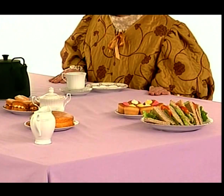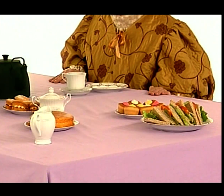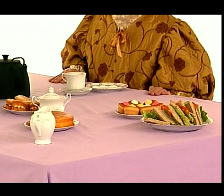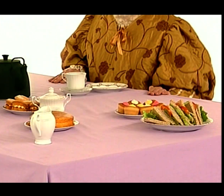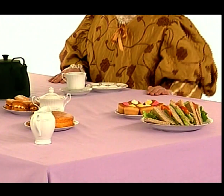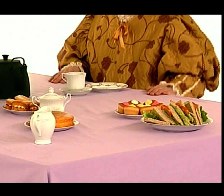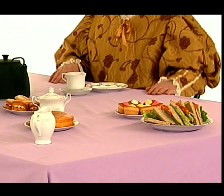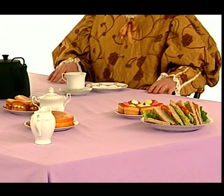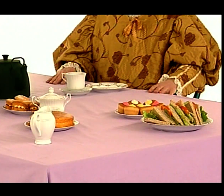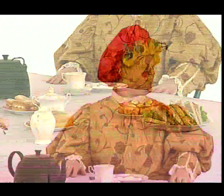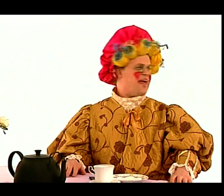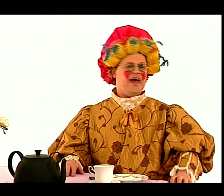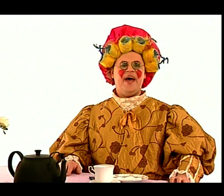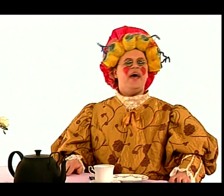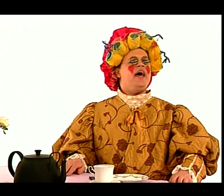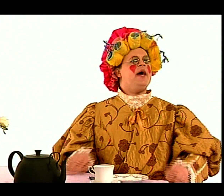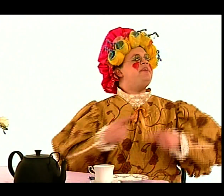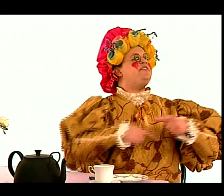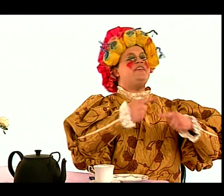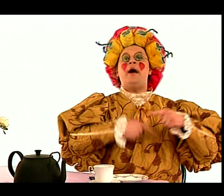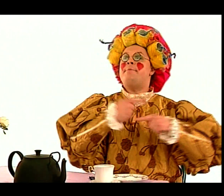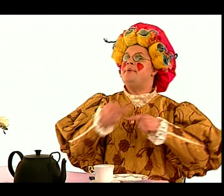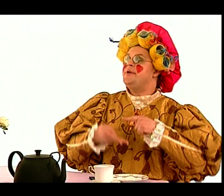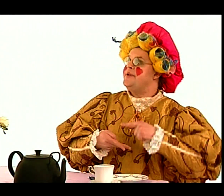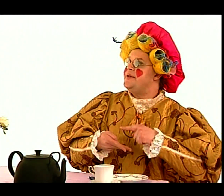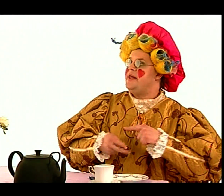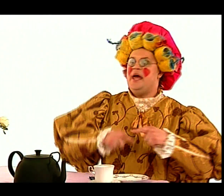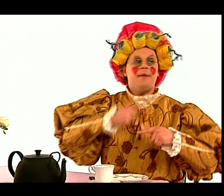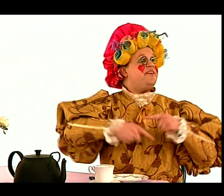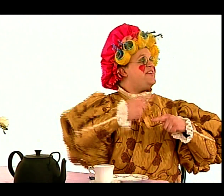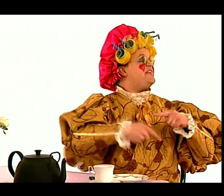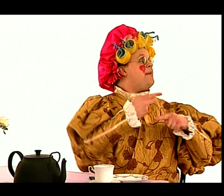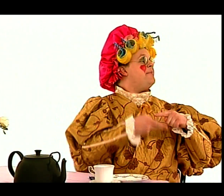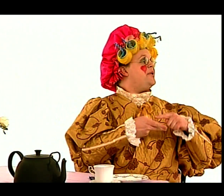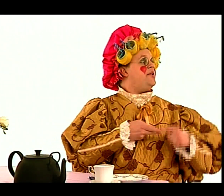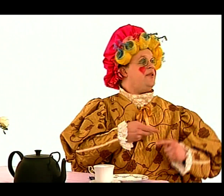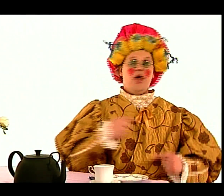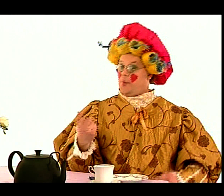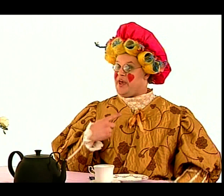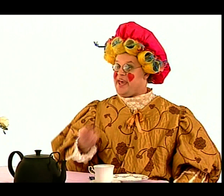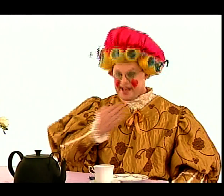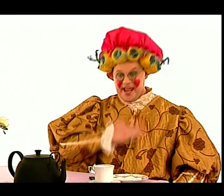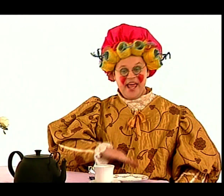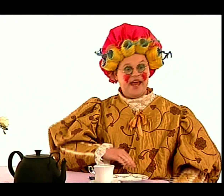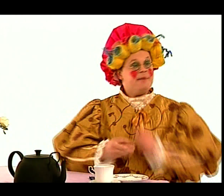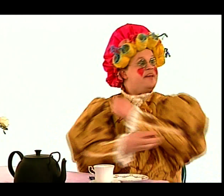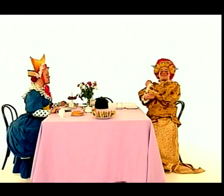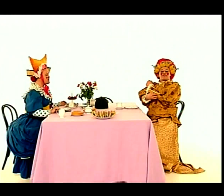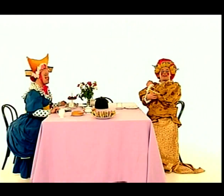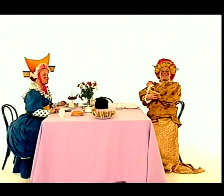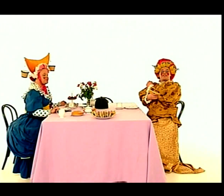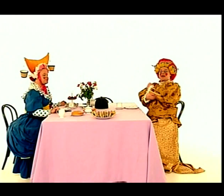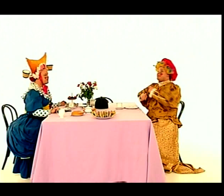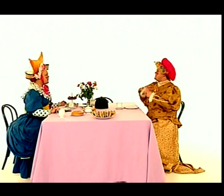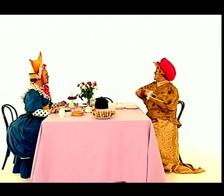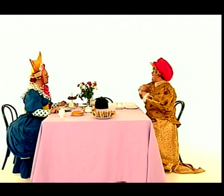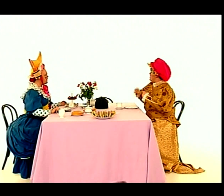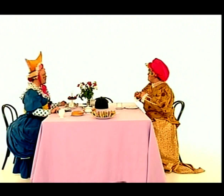biscuits. Oh. Mr. Tumble, Mr. Tumble, we need biscuits. Mr. Tumble,